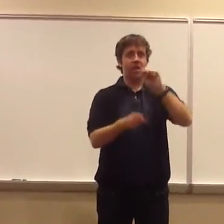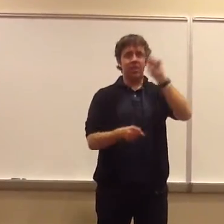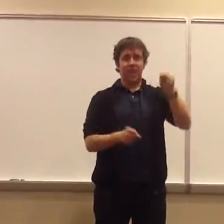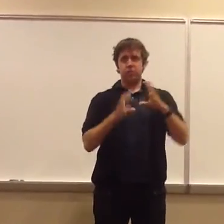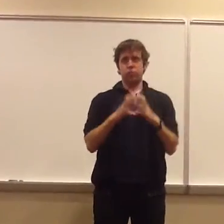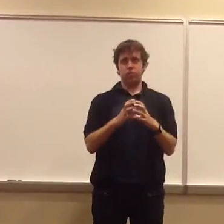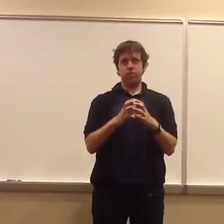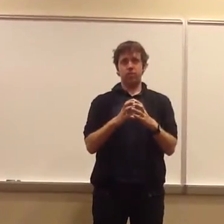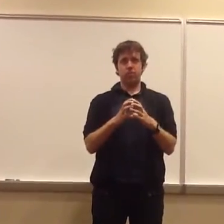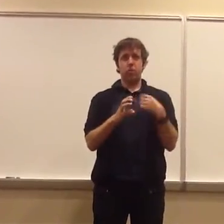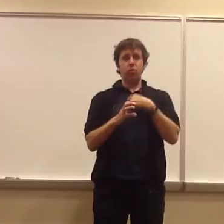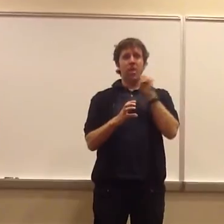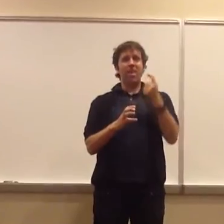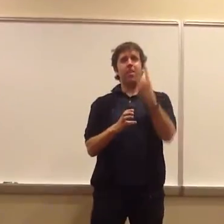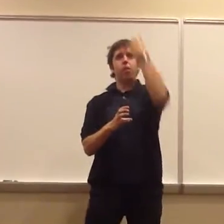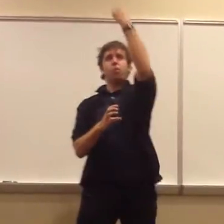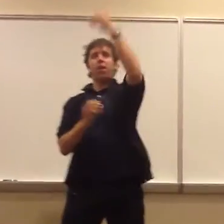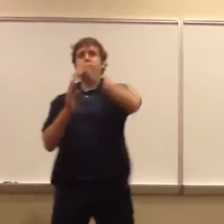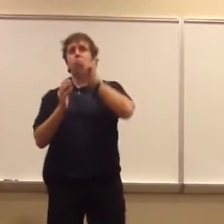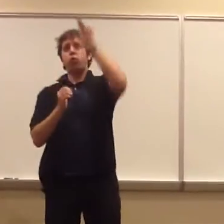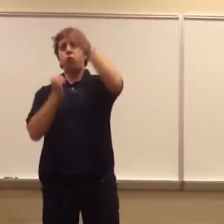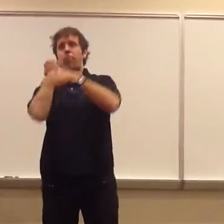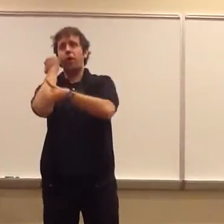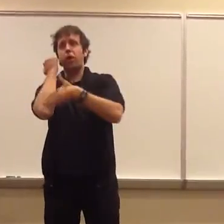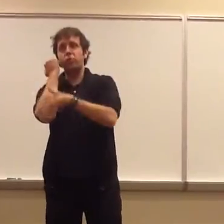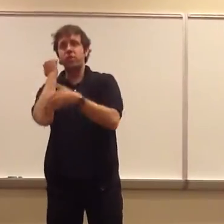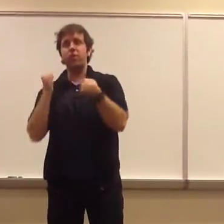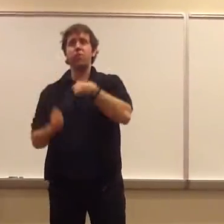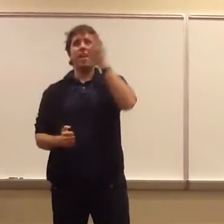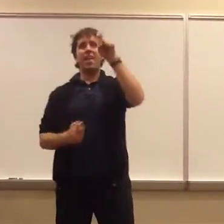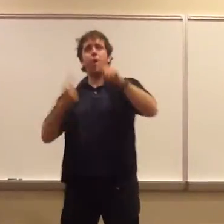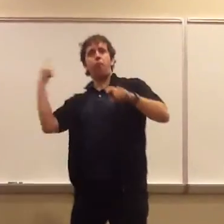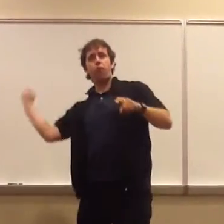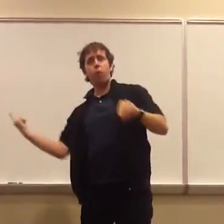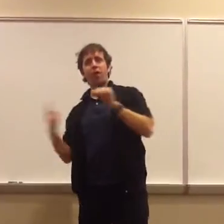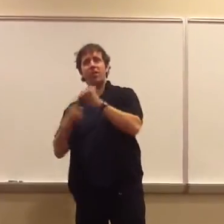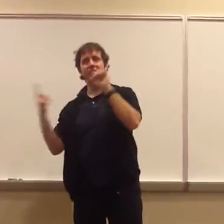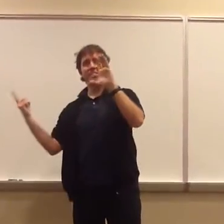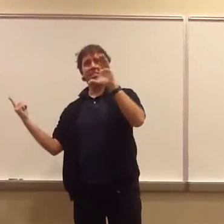We can't be serving the community with having only 2 therapists in Nashua.